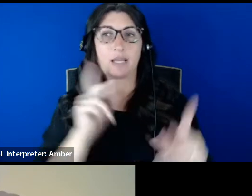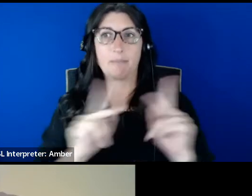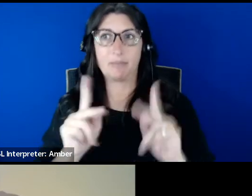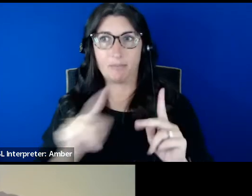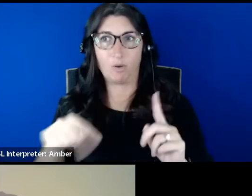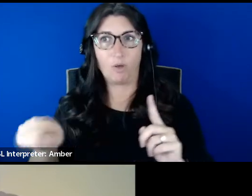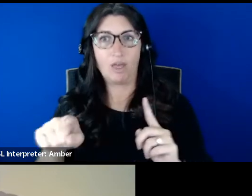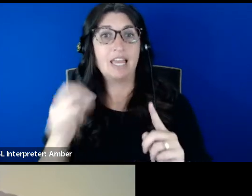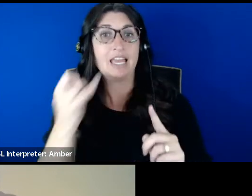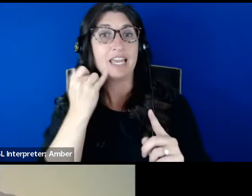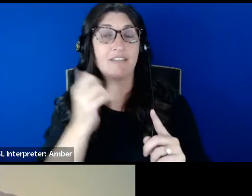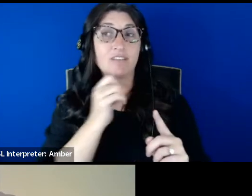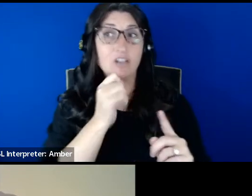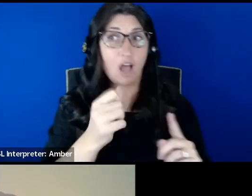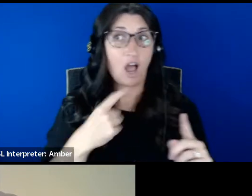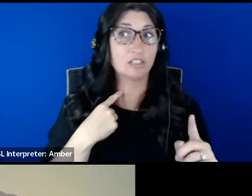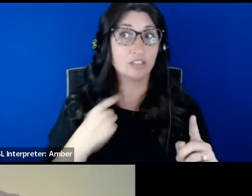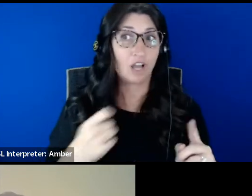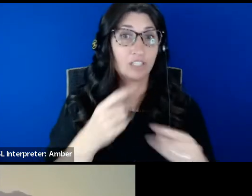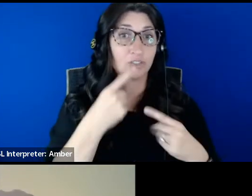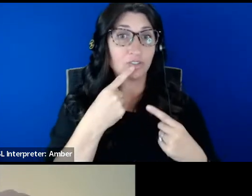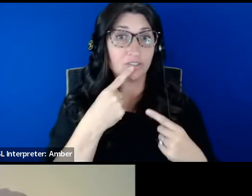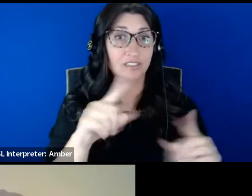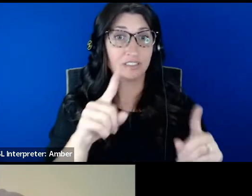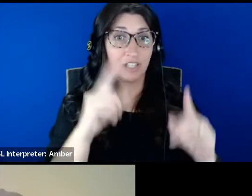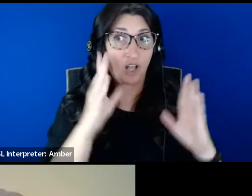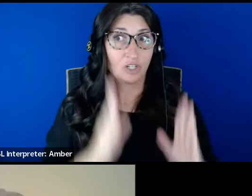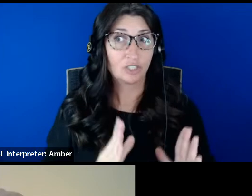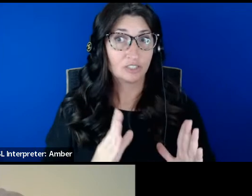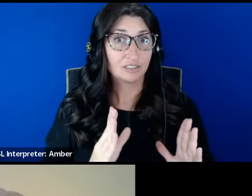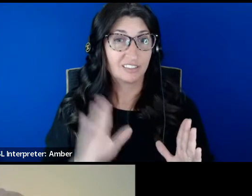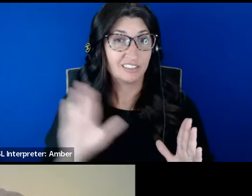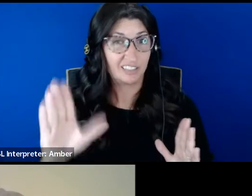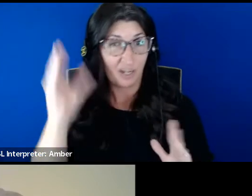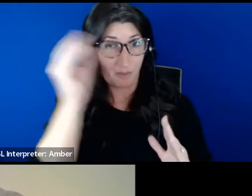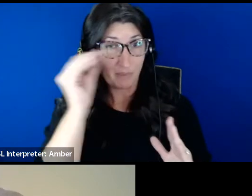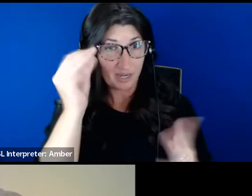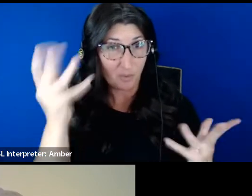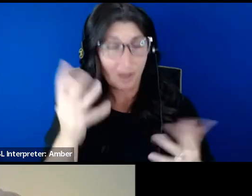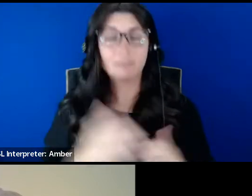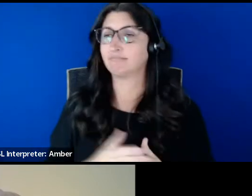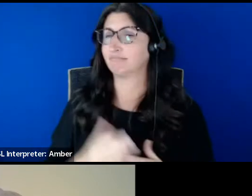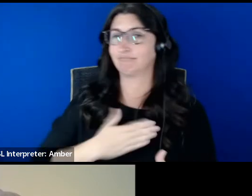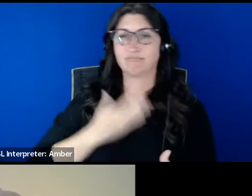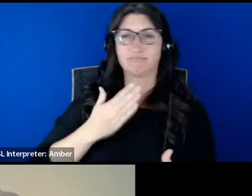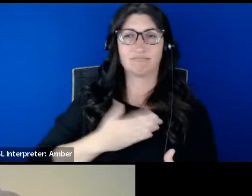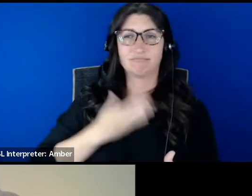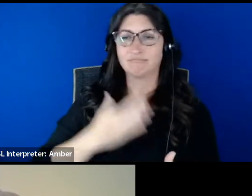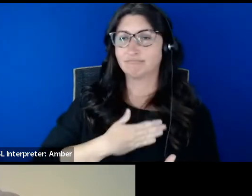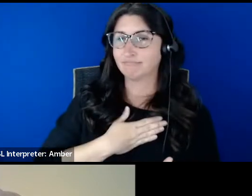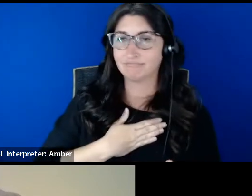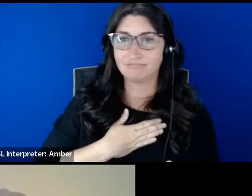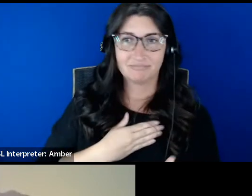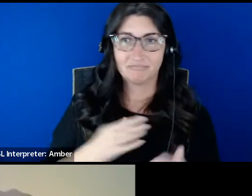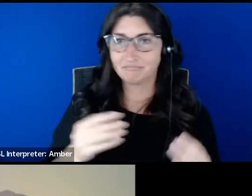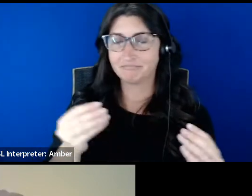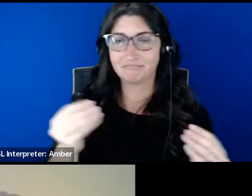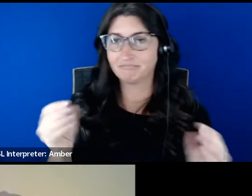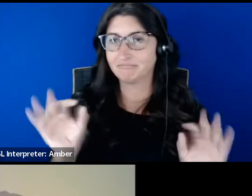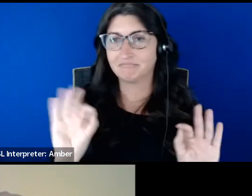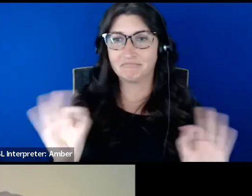we are very open to non-Tongan telling the stories. We're happy for others to share these stories.